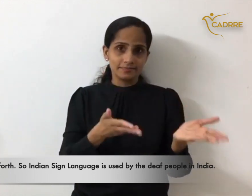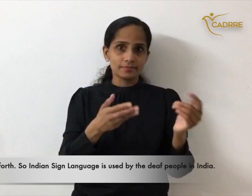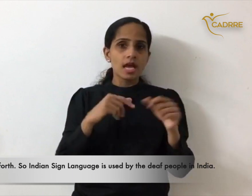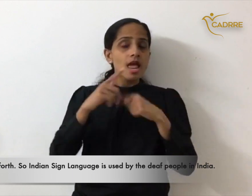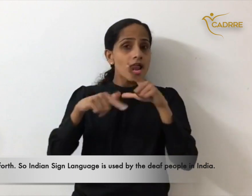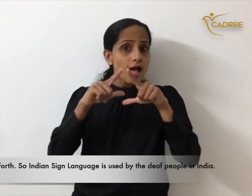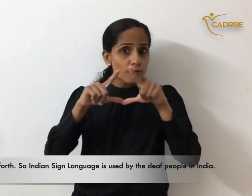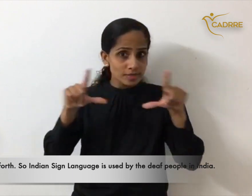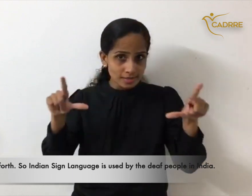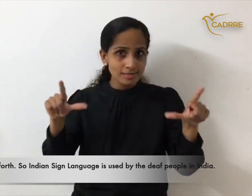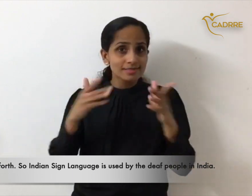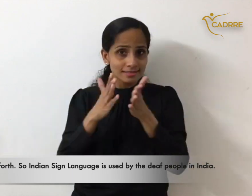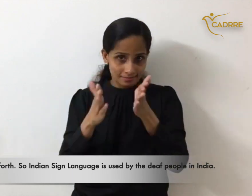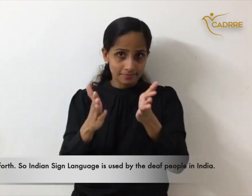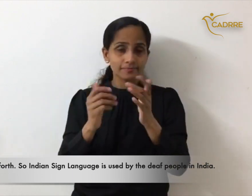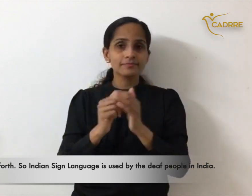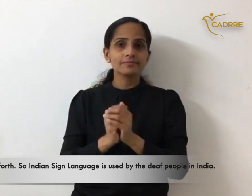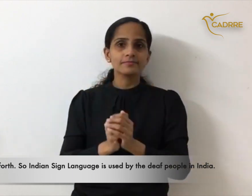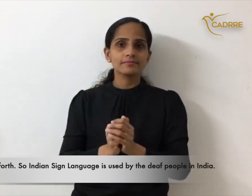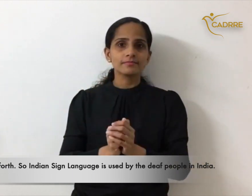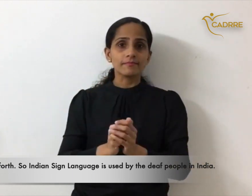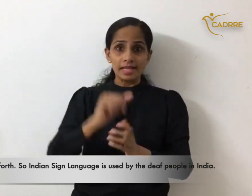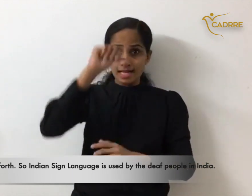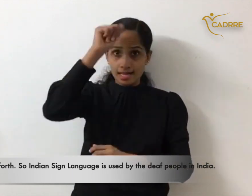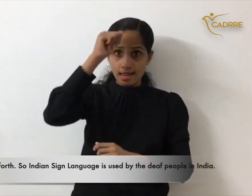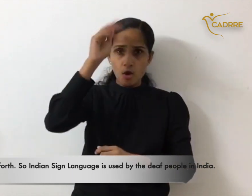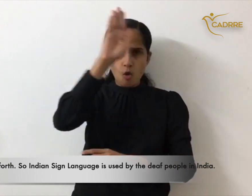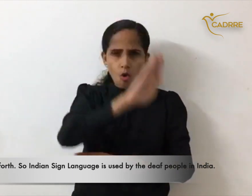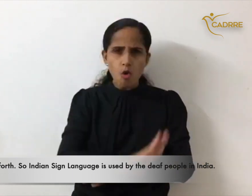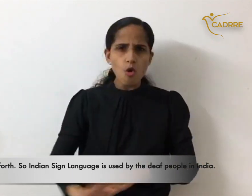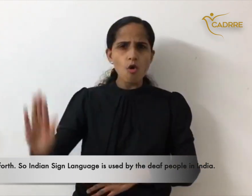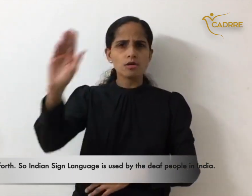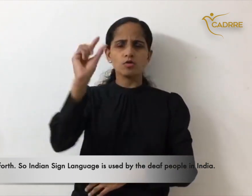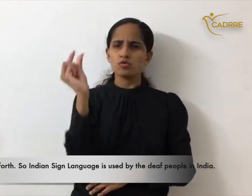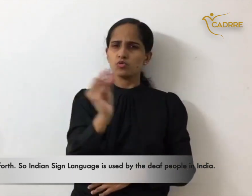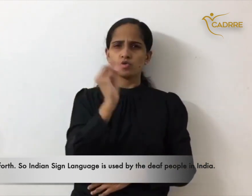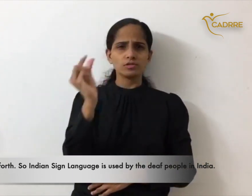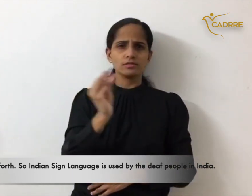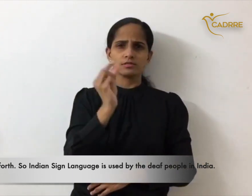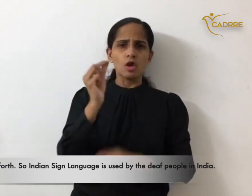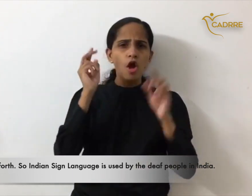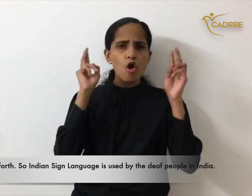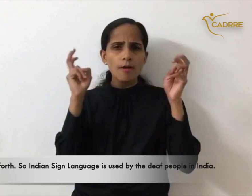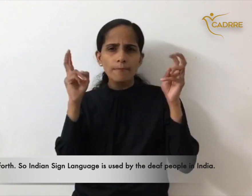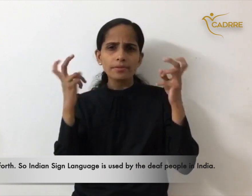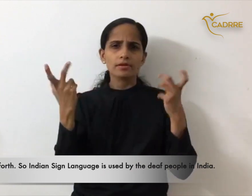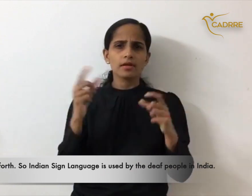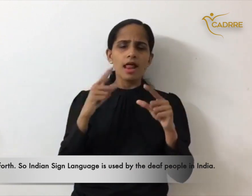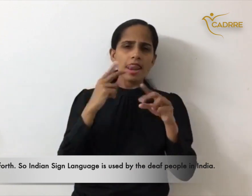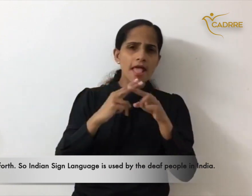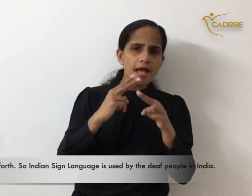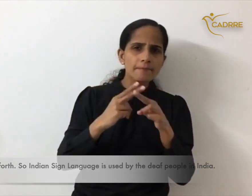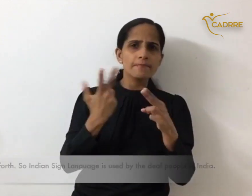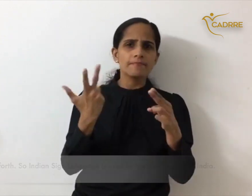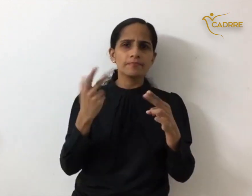So, Indian Sign Language is used by the deaf people in India.